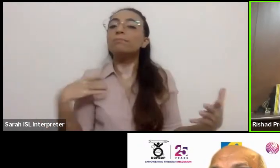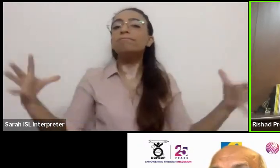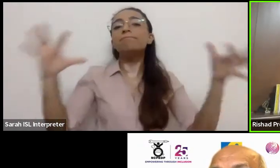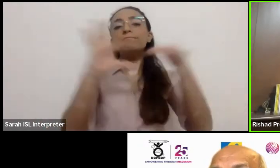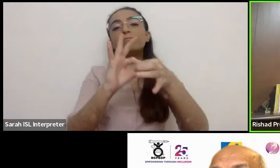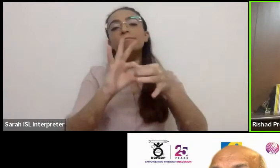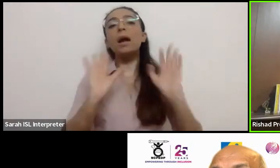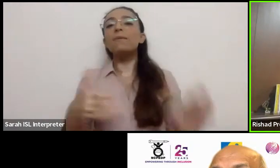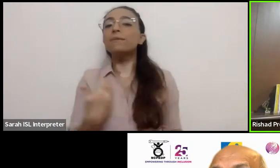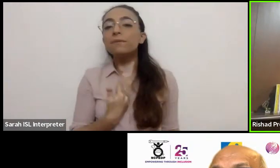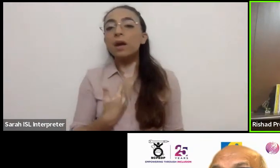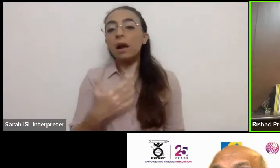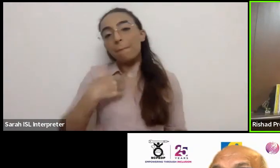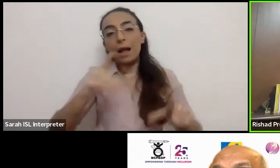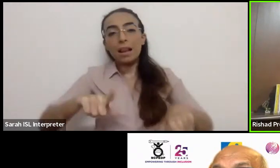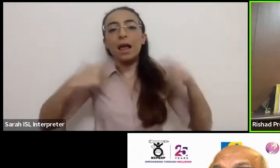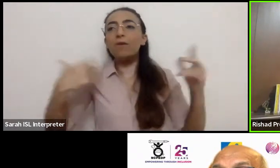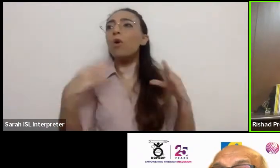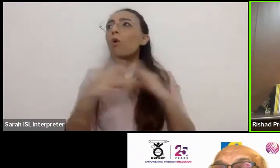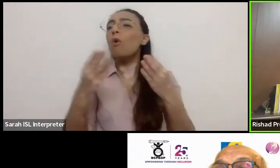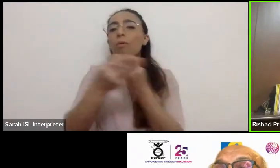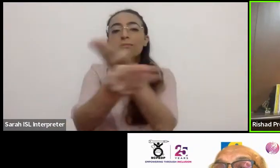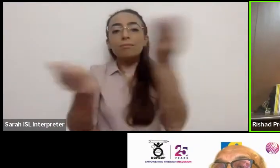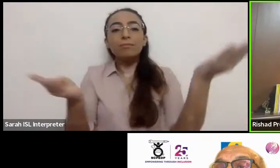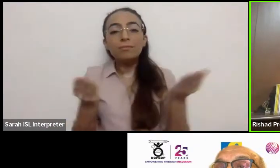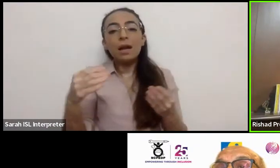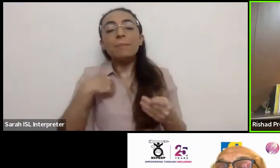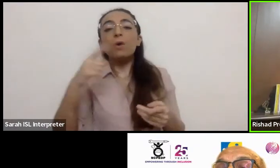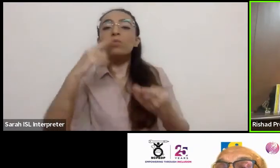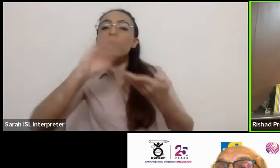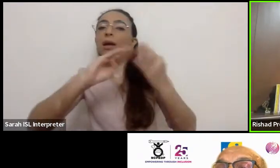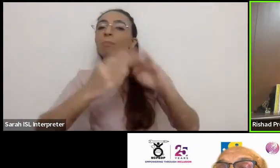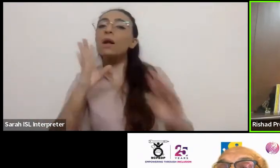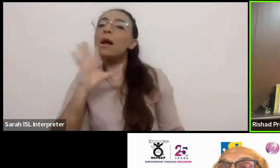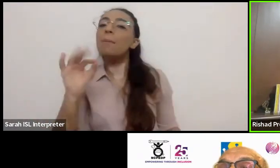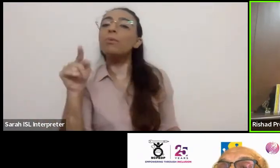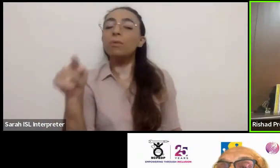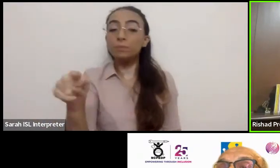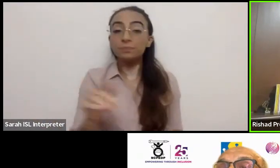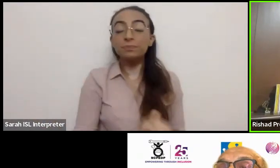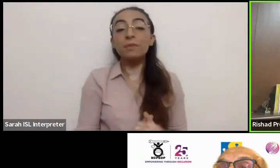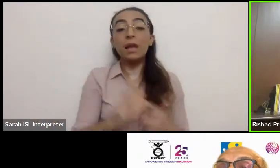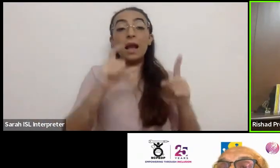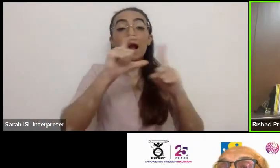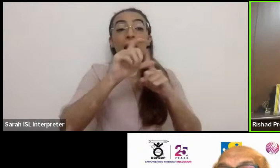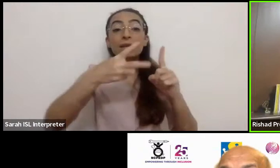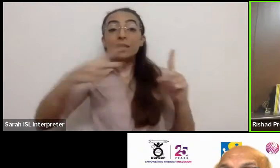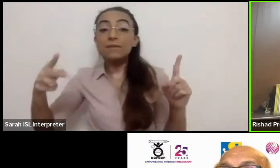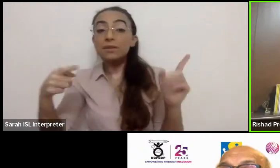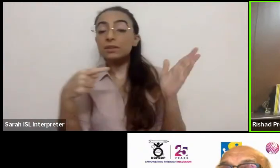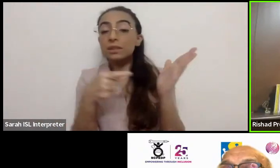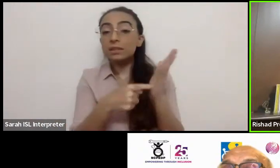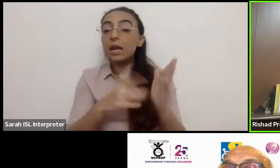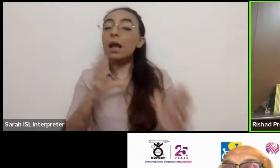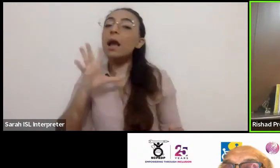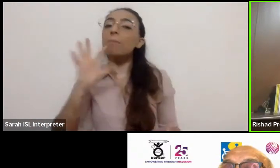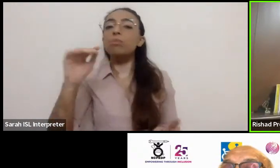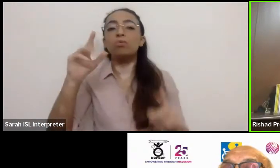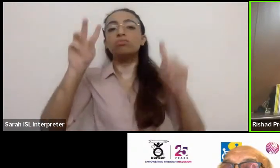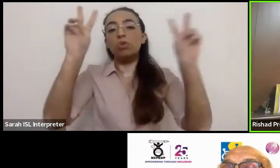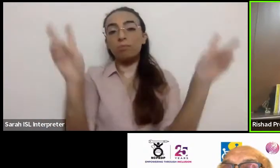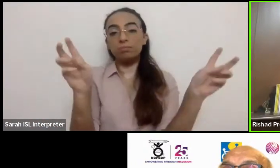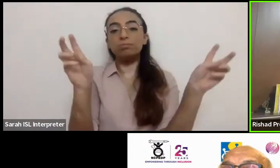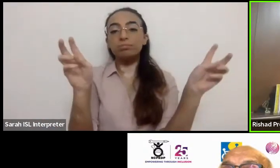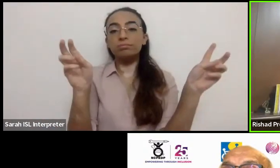breathe holistically, right? One. Two, diversity has been an important agenda for the company.